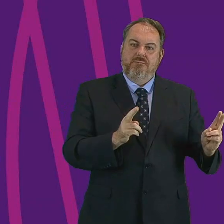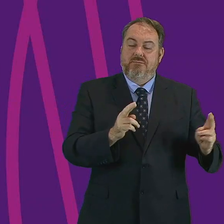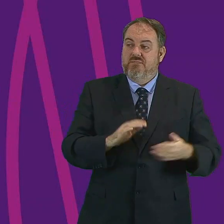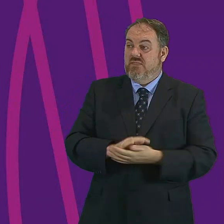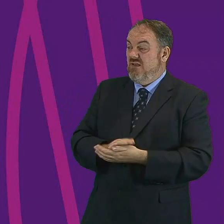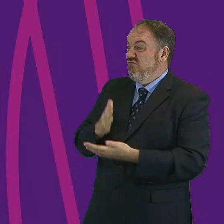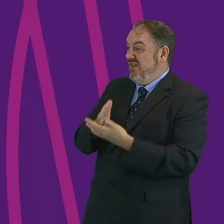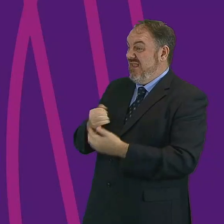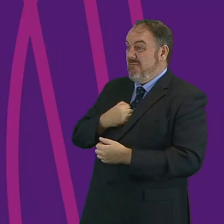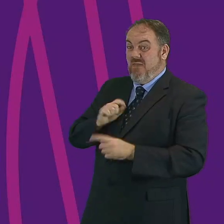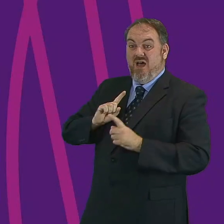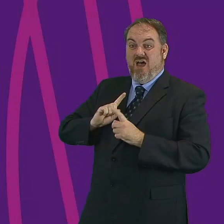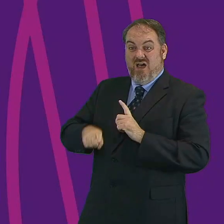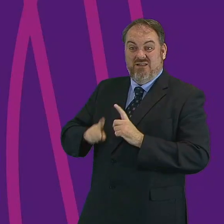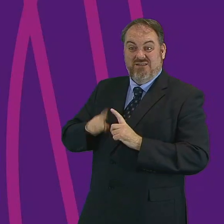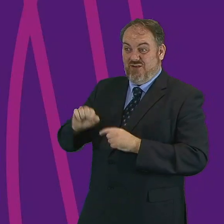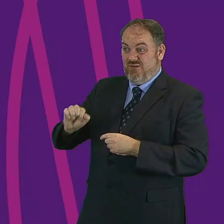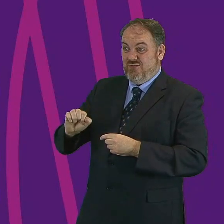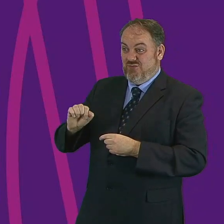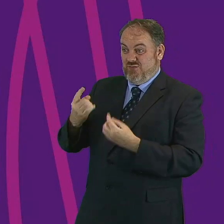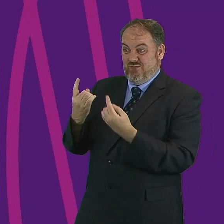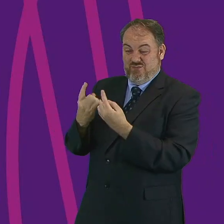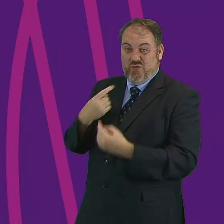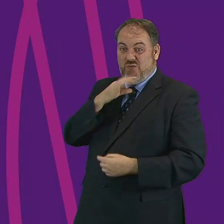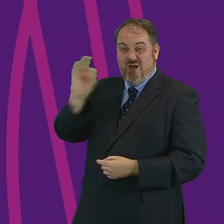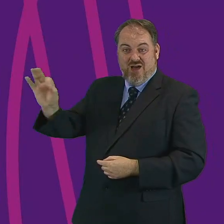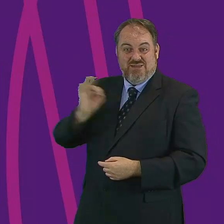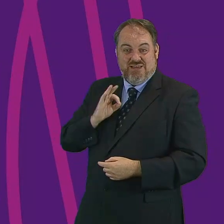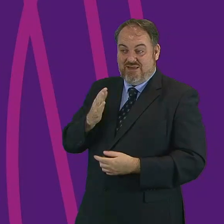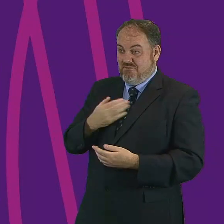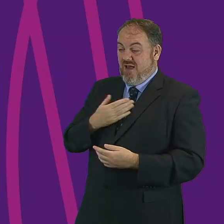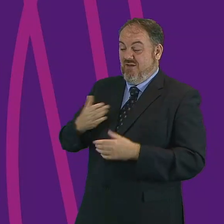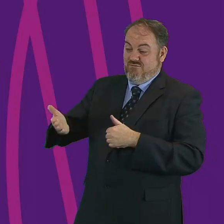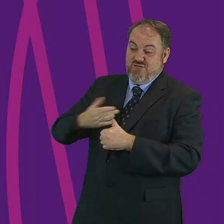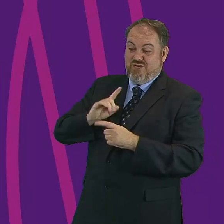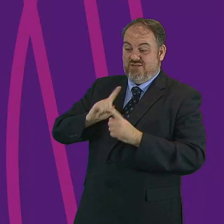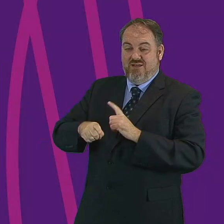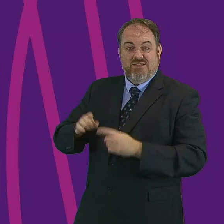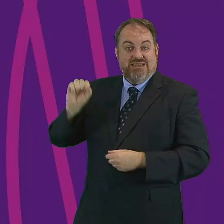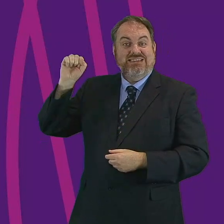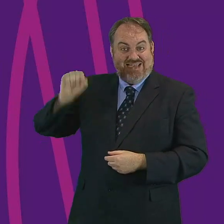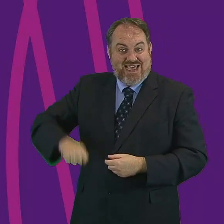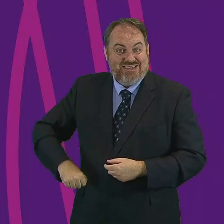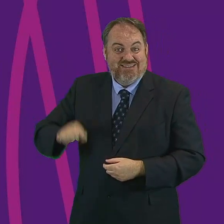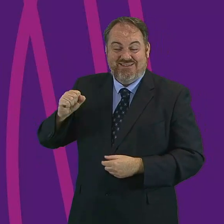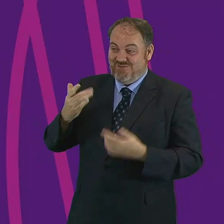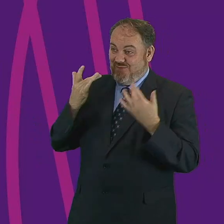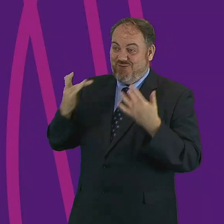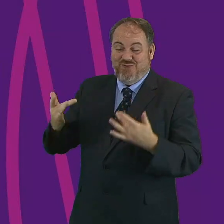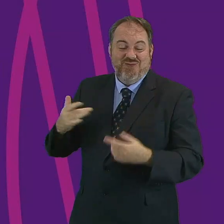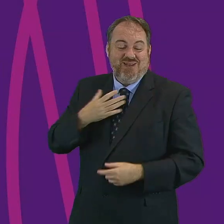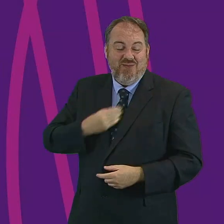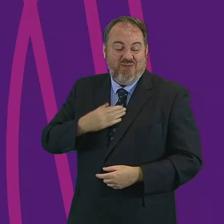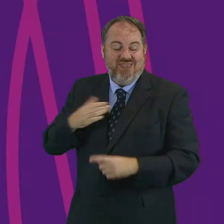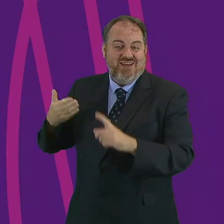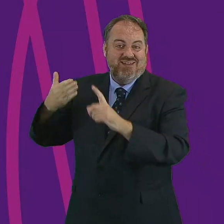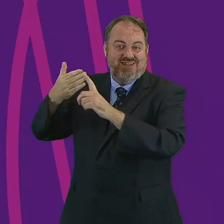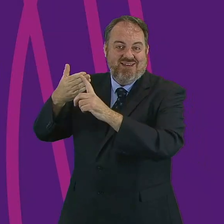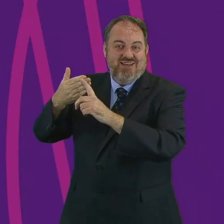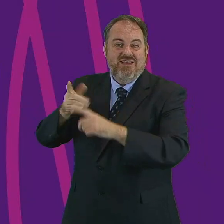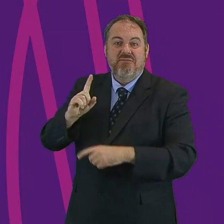separating care home residents from their families. Experts and campaigners call it a hidden catastrophe. Sunday Mail